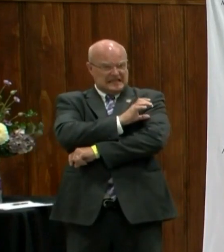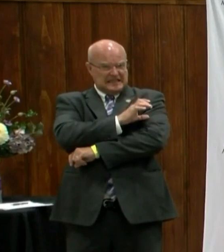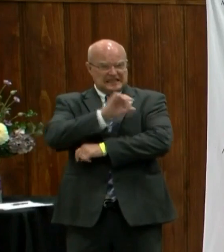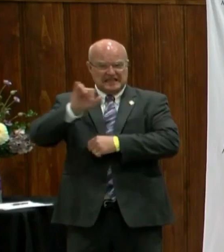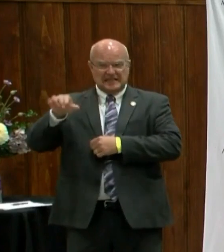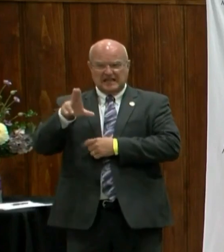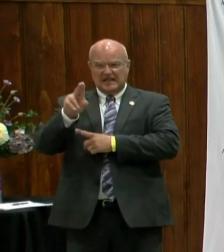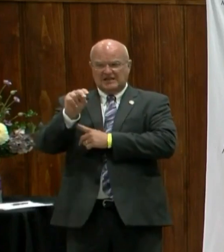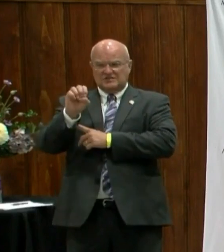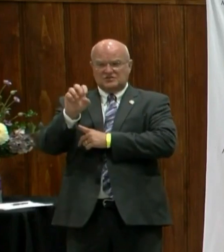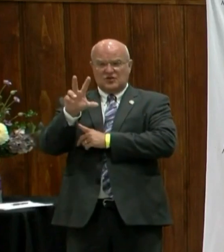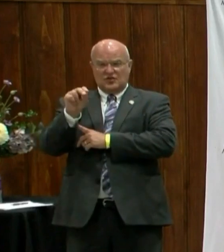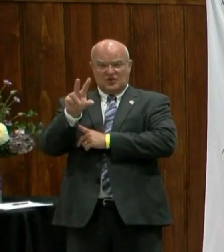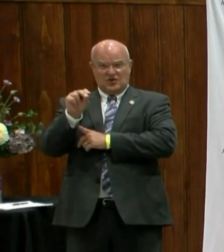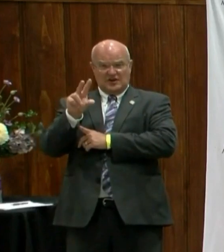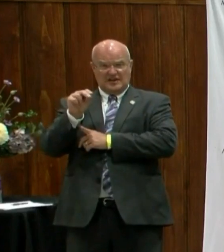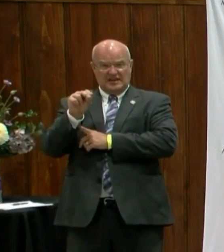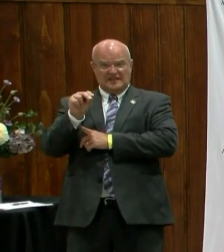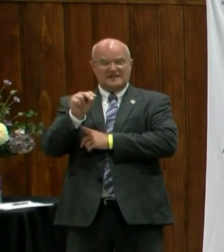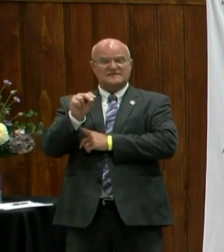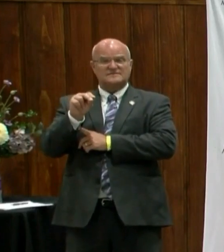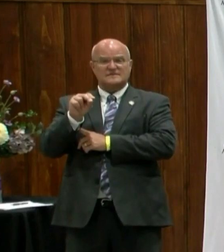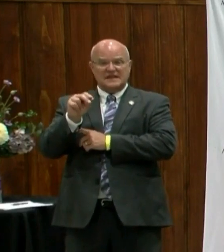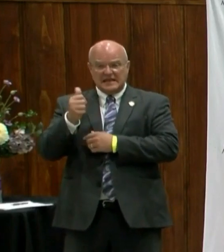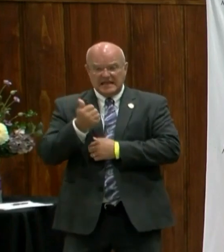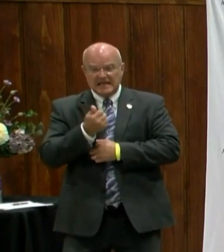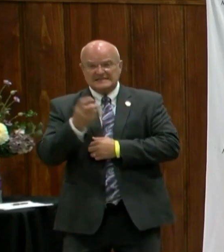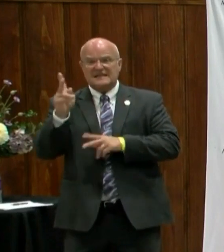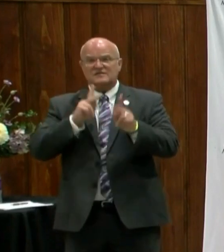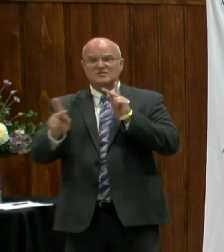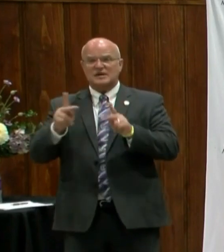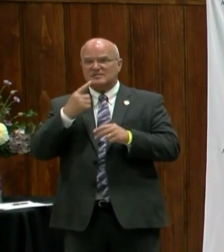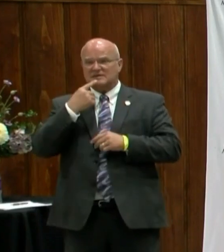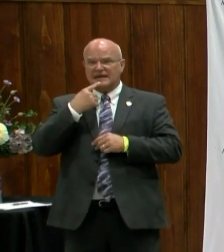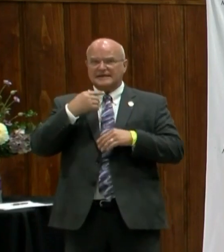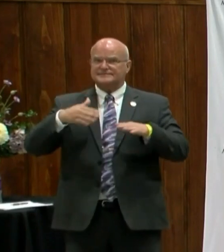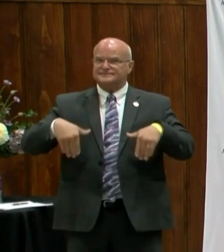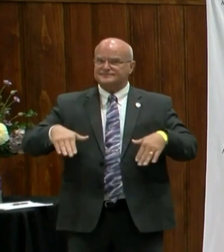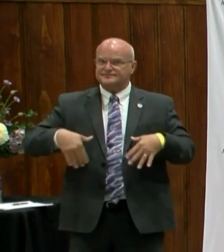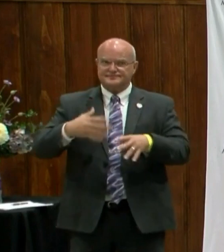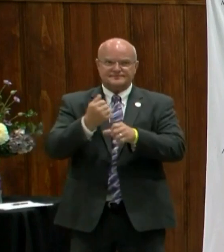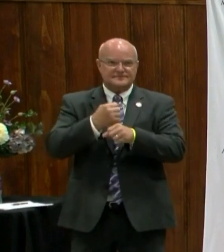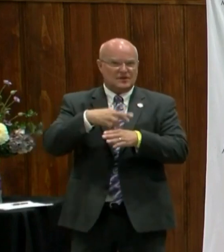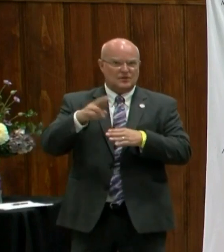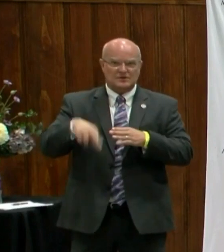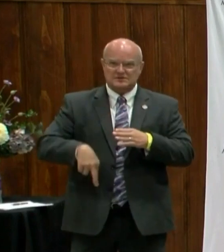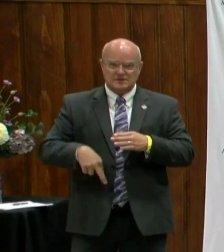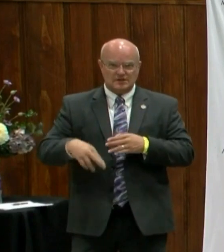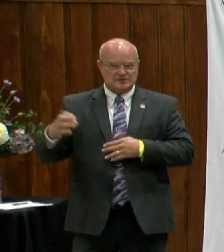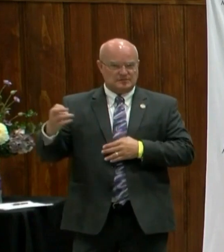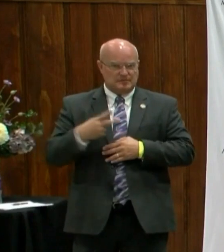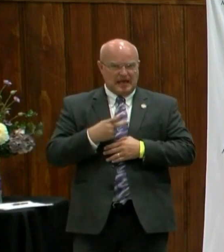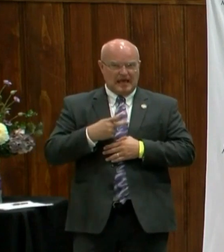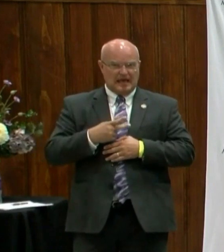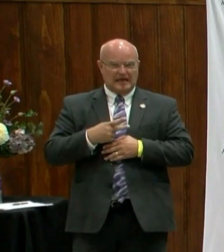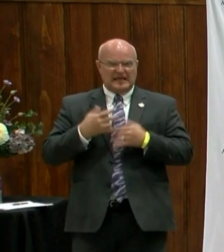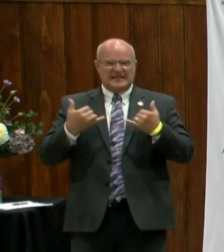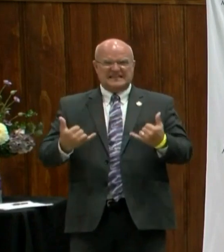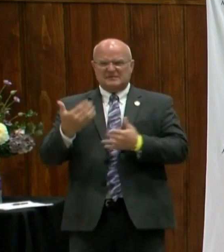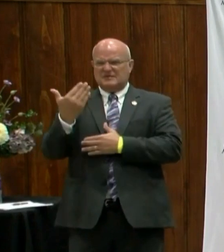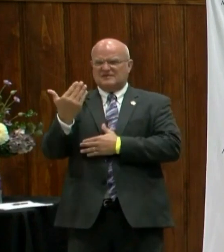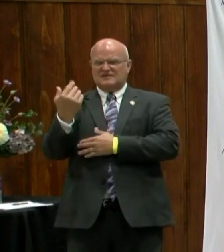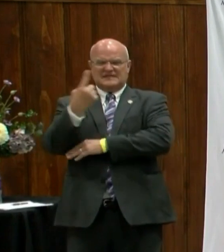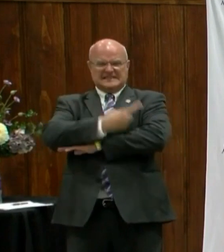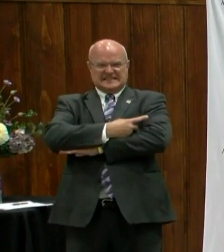on June 30th. We've had several people reach out to us saying that they have not received their results back yet, and it's now been